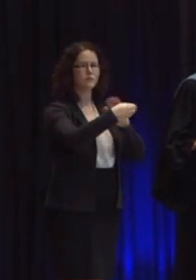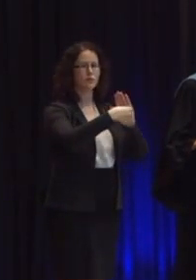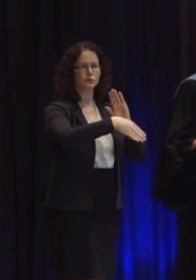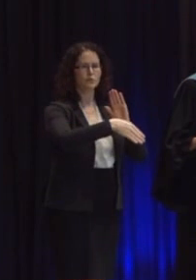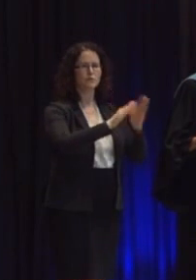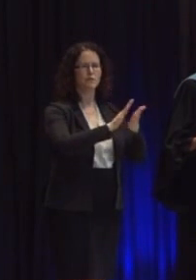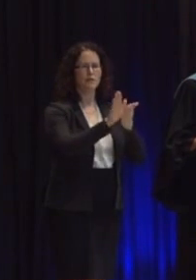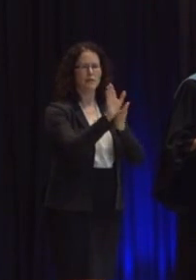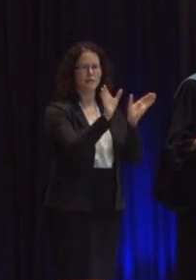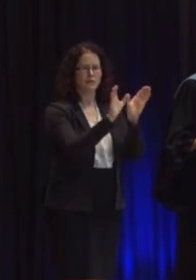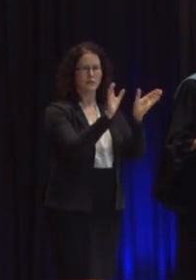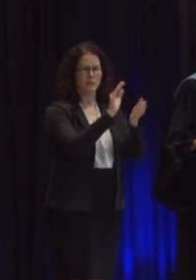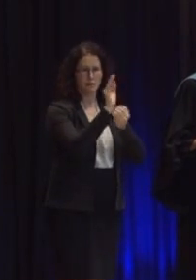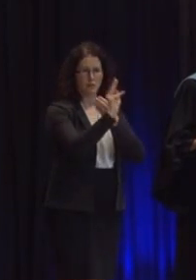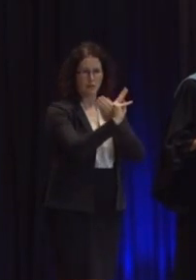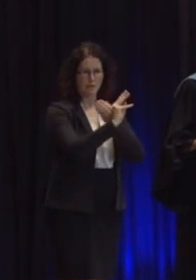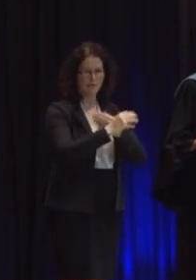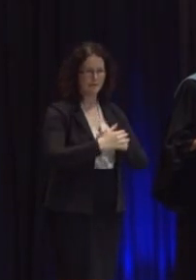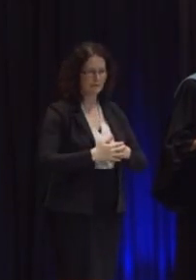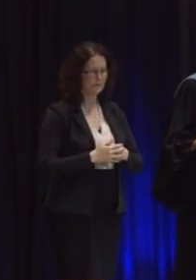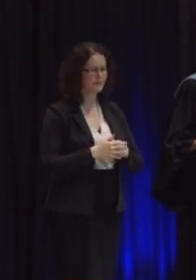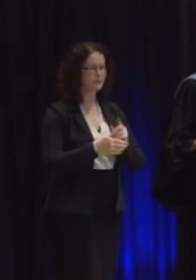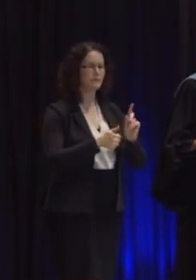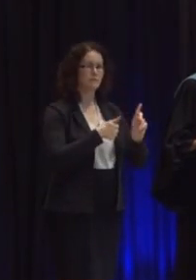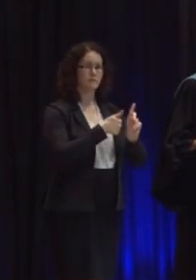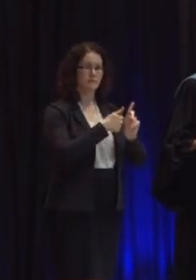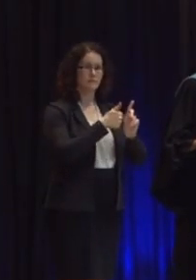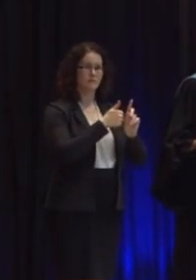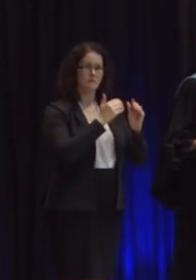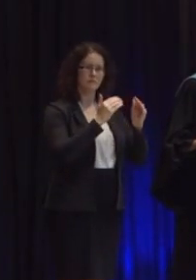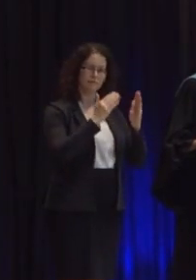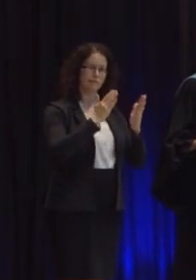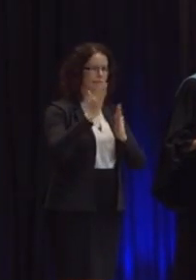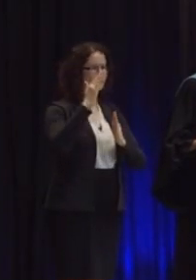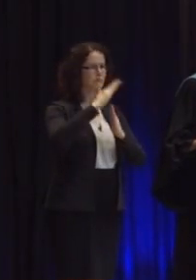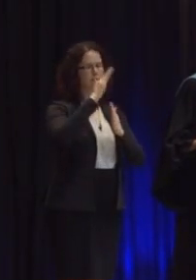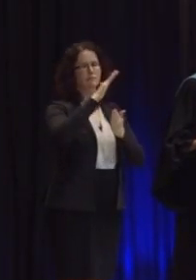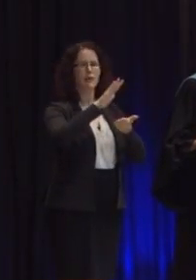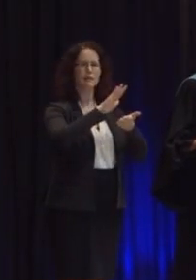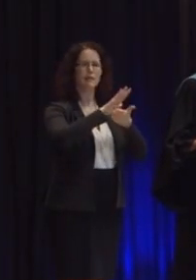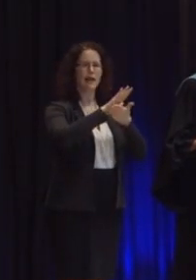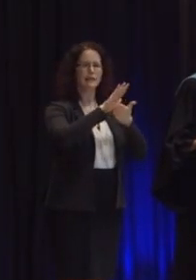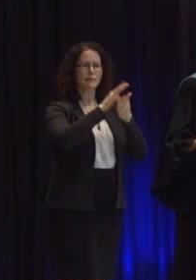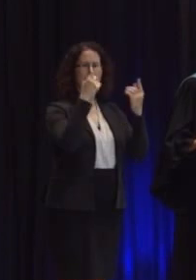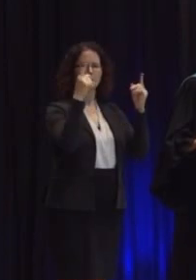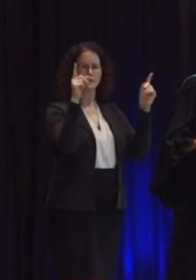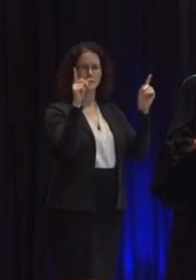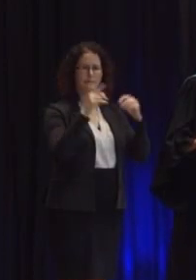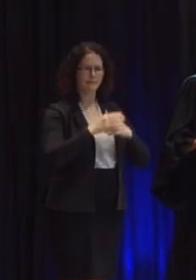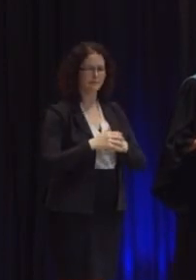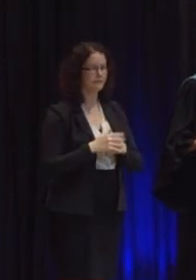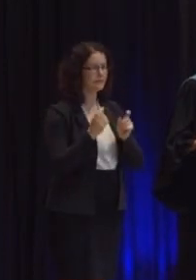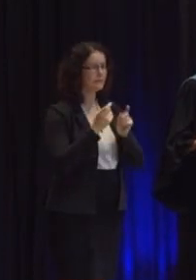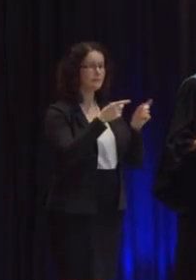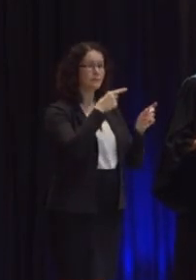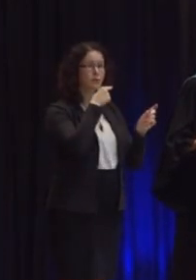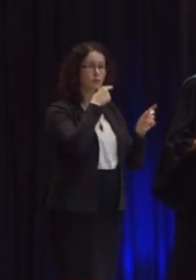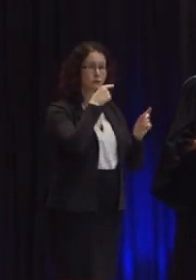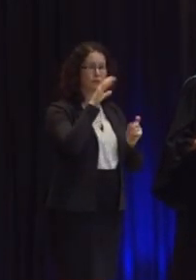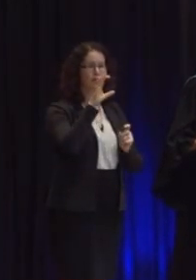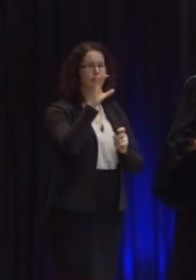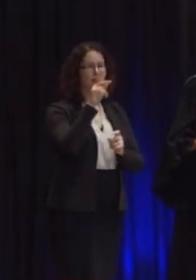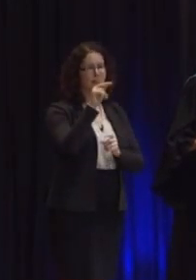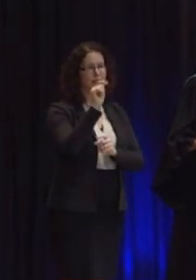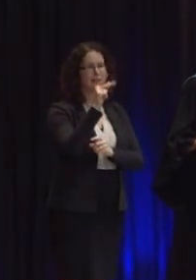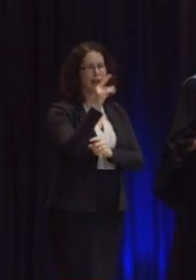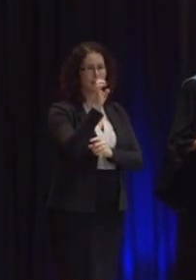college certificate program who has achieved the highest academic standing. The recipient is